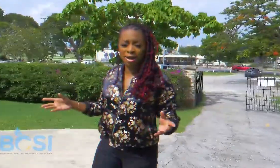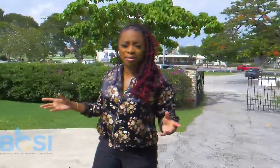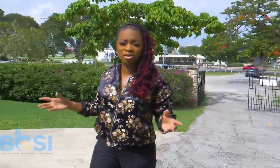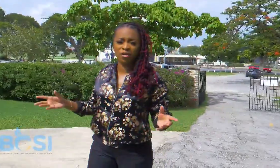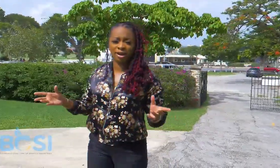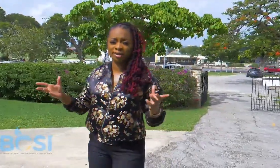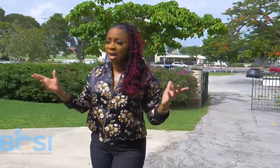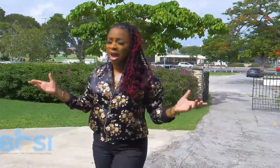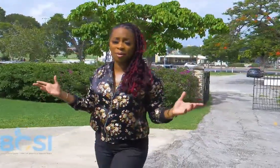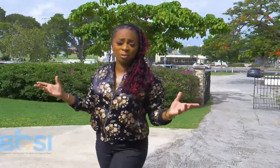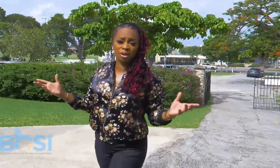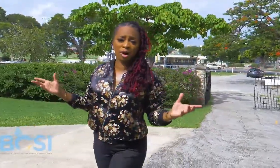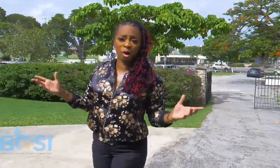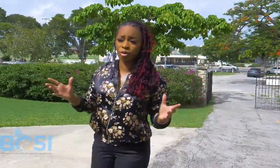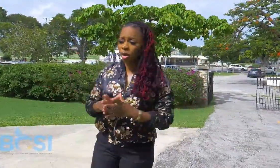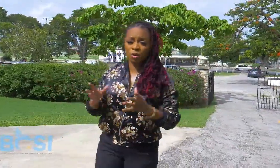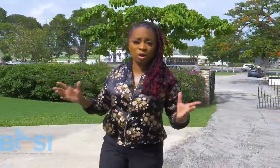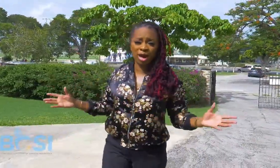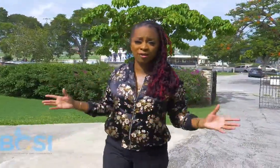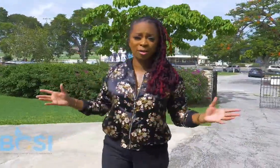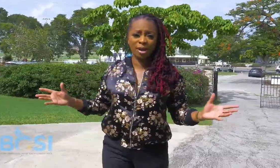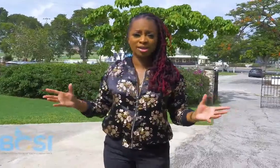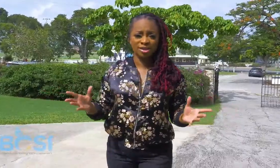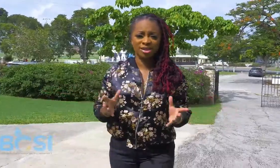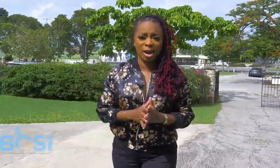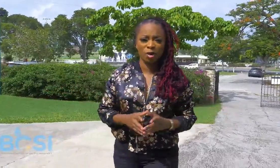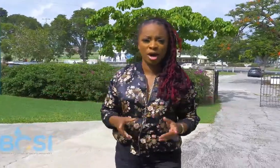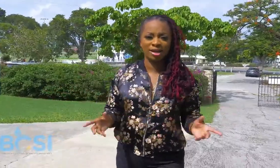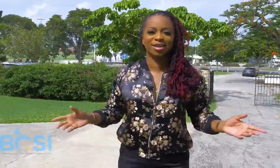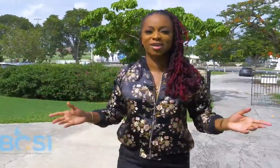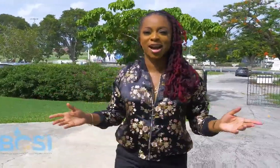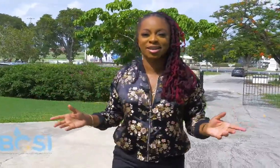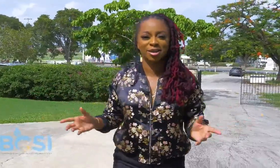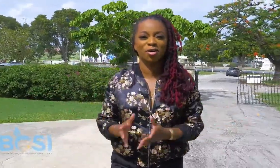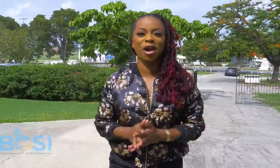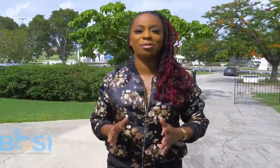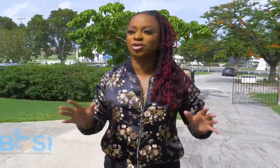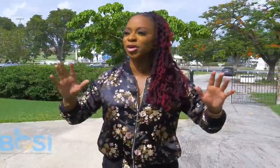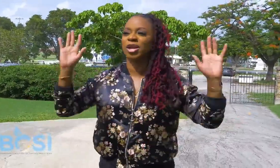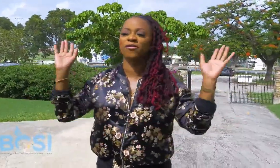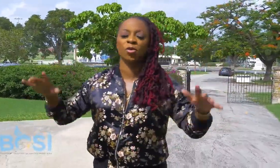Properties. My name is Vane. I'm going to be your host. We're going to have an amazing time. Go ahead and get your